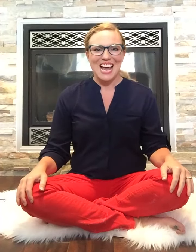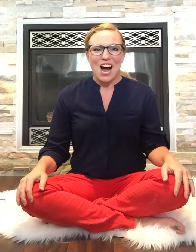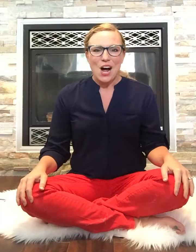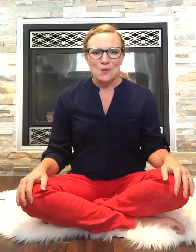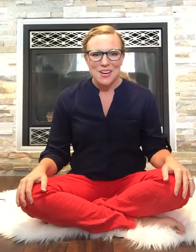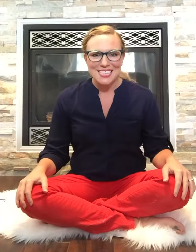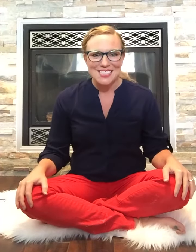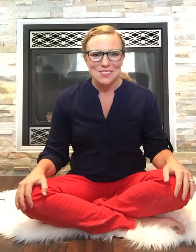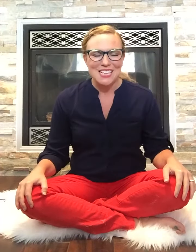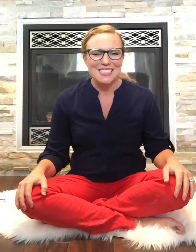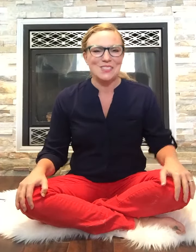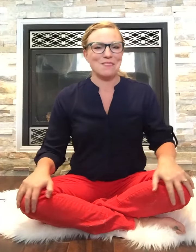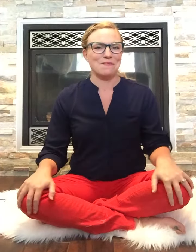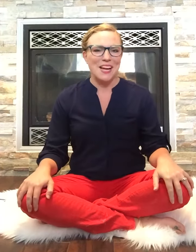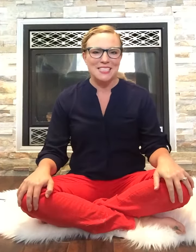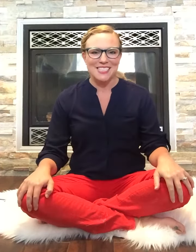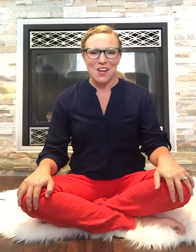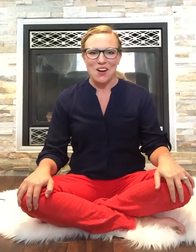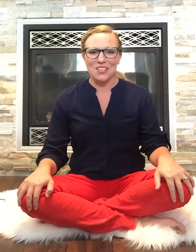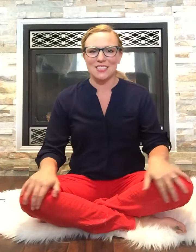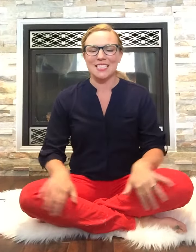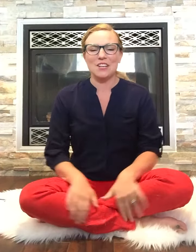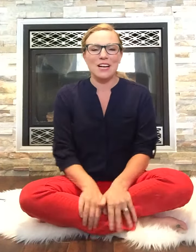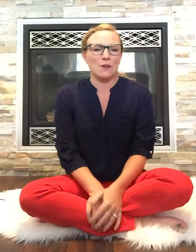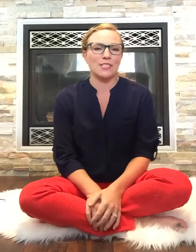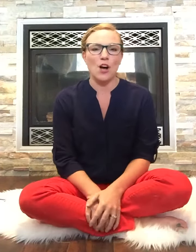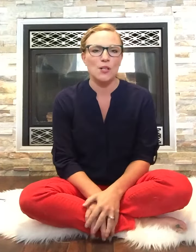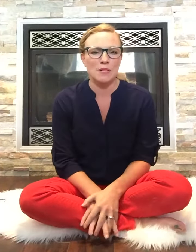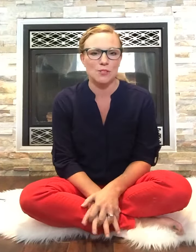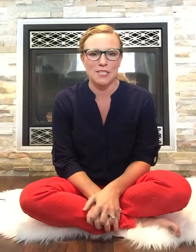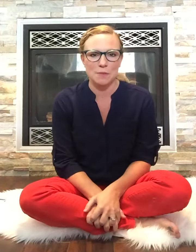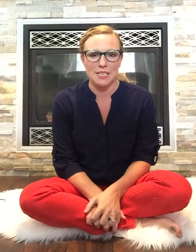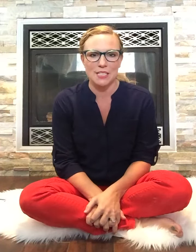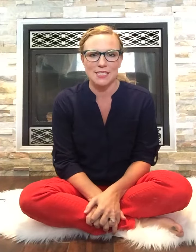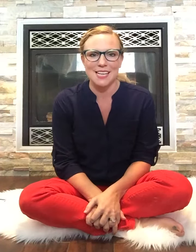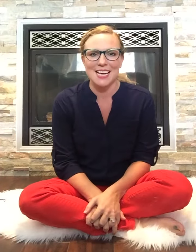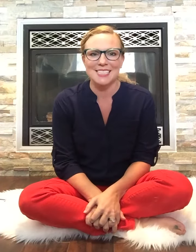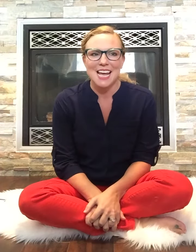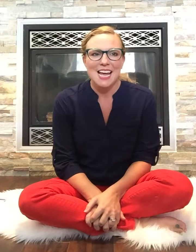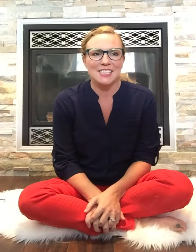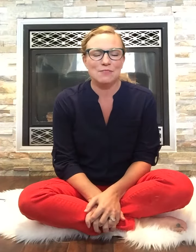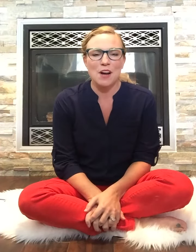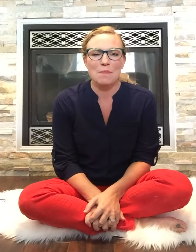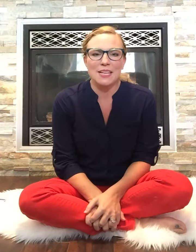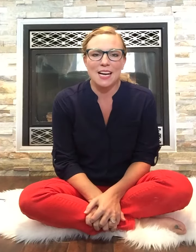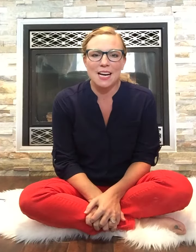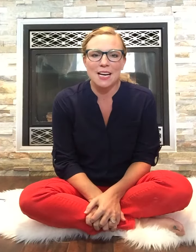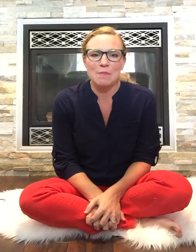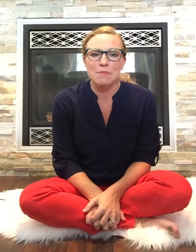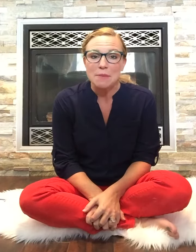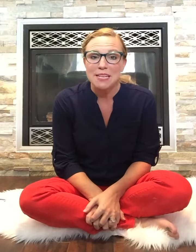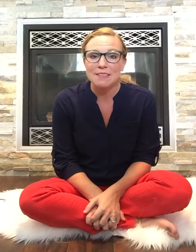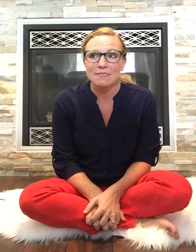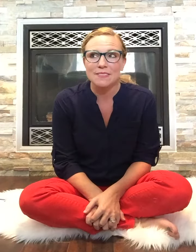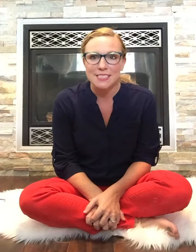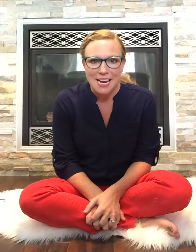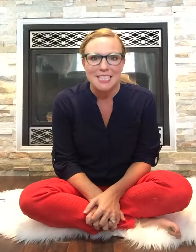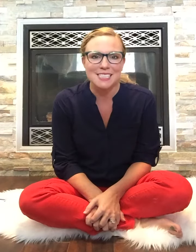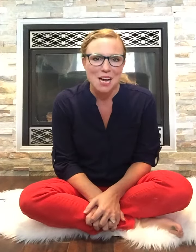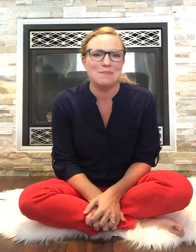All right, so let's learn a fun song called Here I Go. It's all about transportation signs. It's from Baby Signing Time